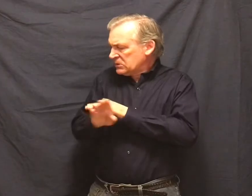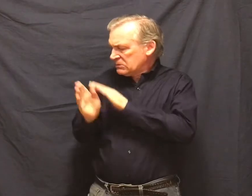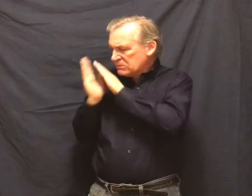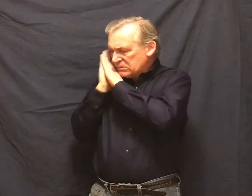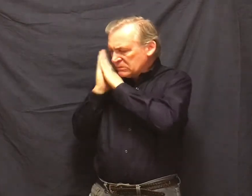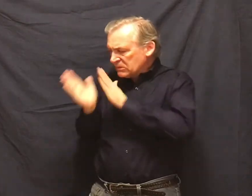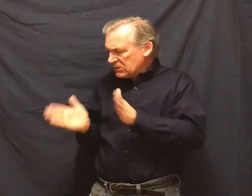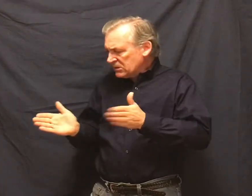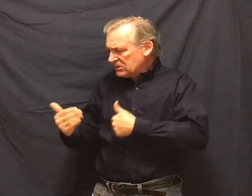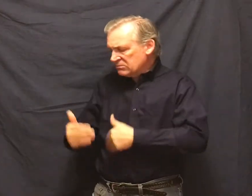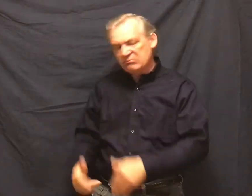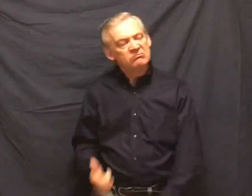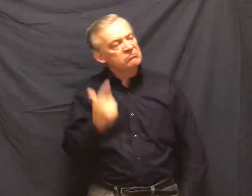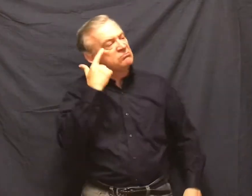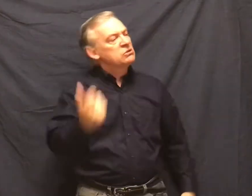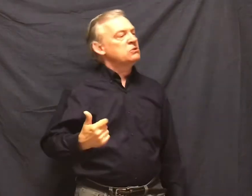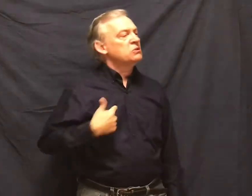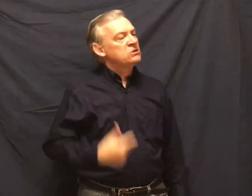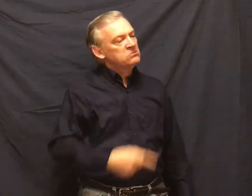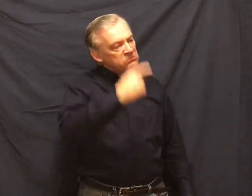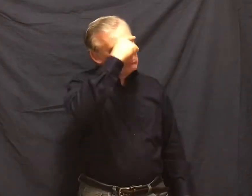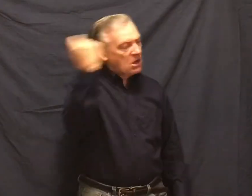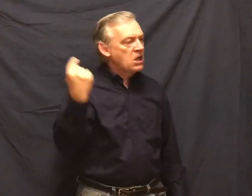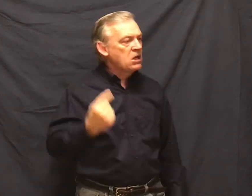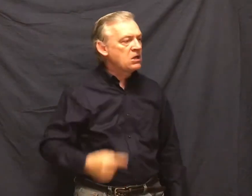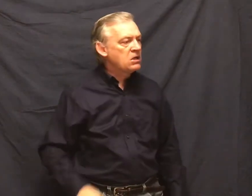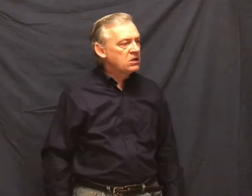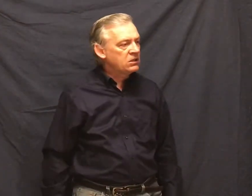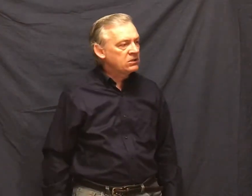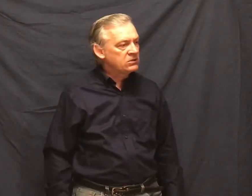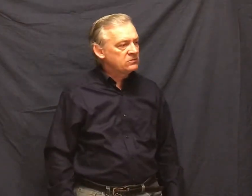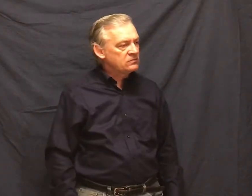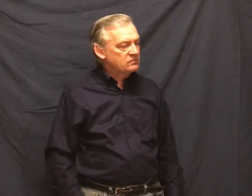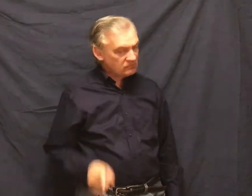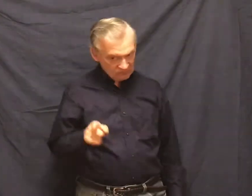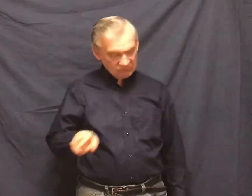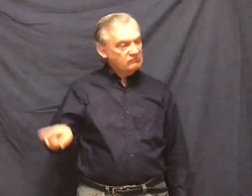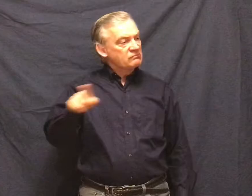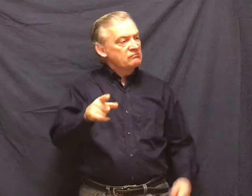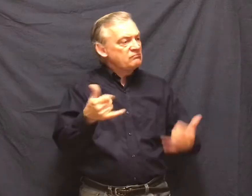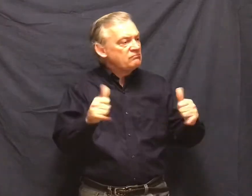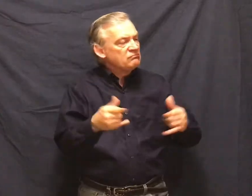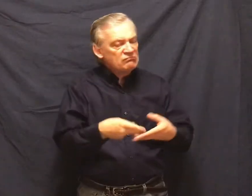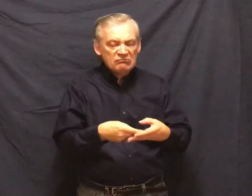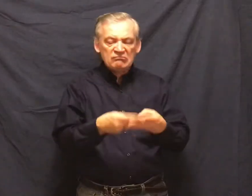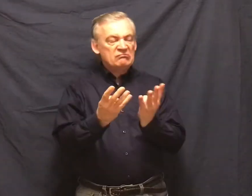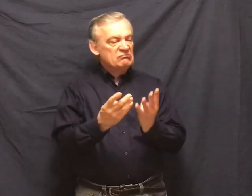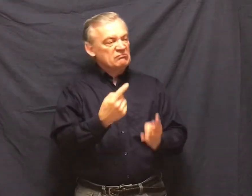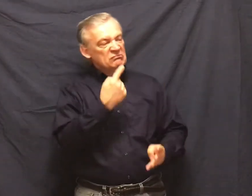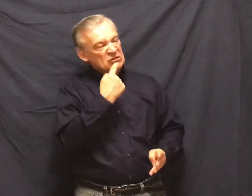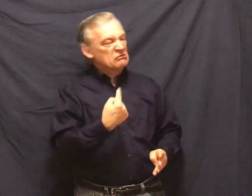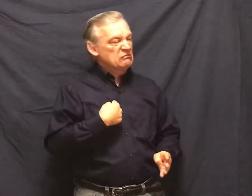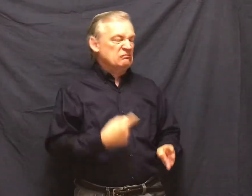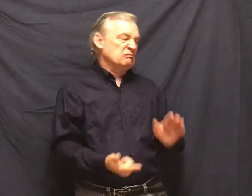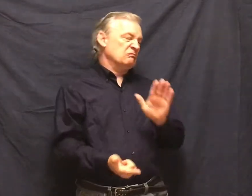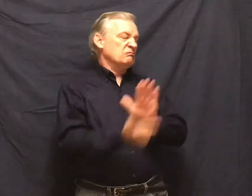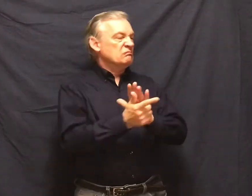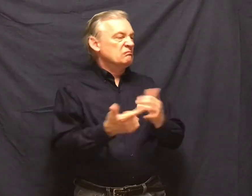'Cause I'm black. They play cards in there, but I can't play because I'm black. They say I stink. Well, I tell